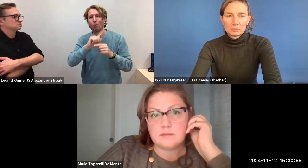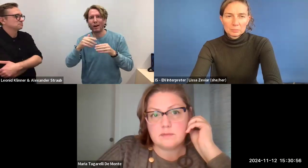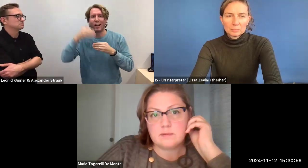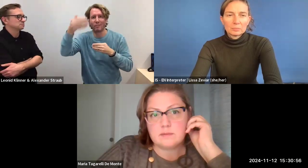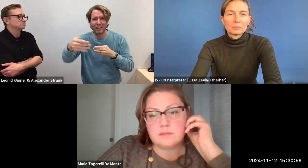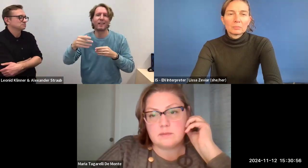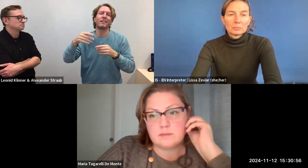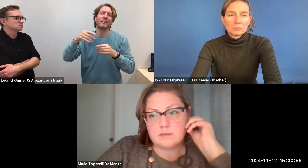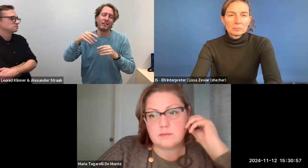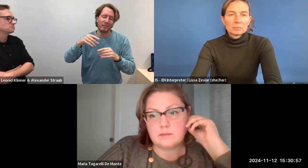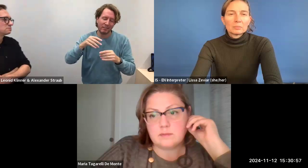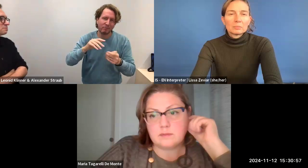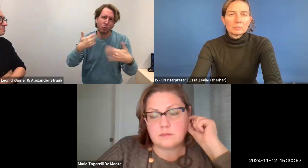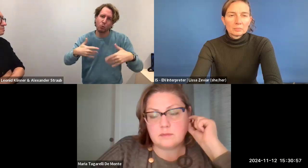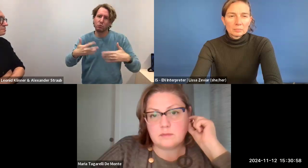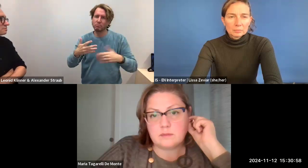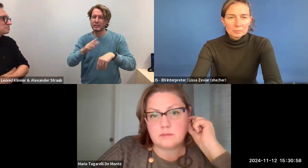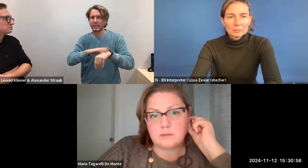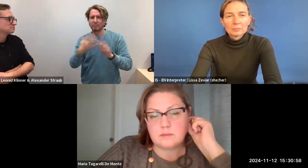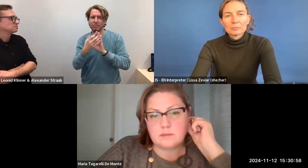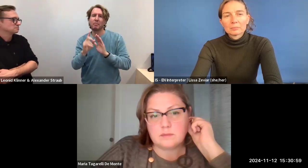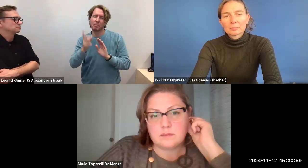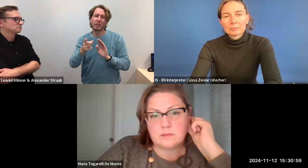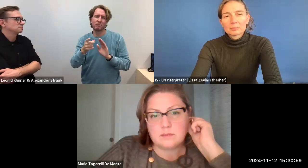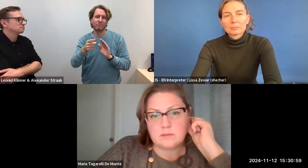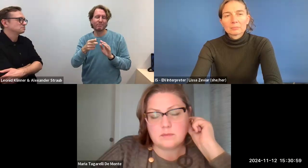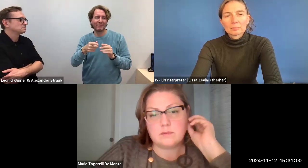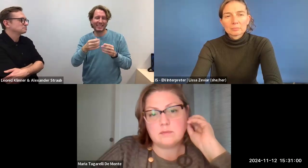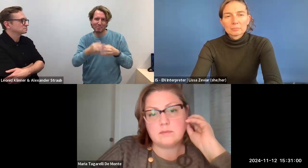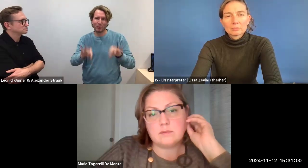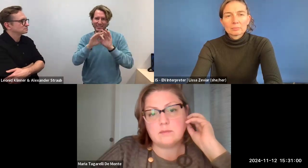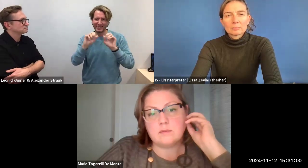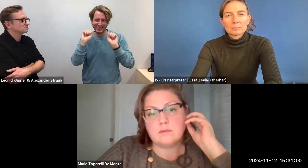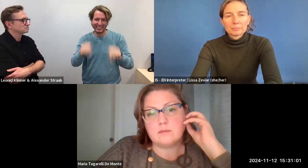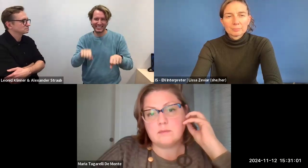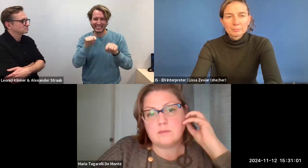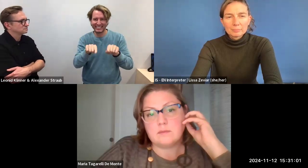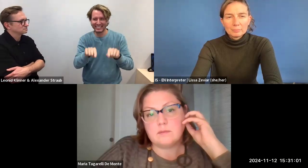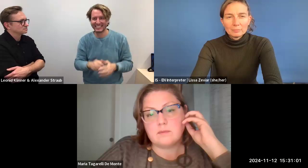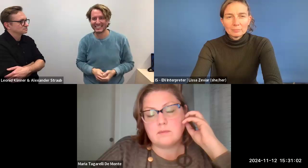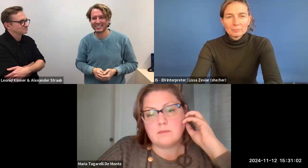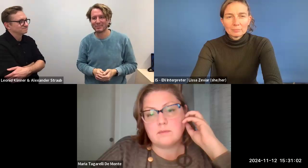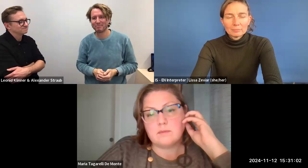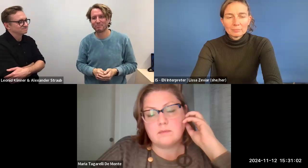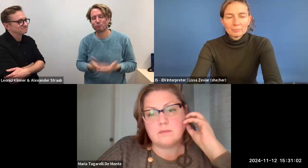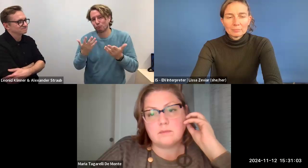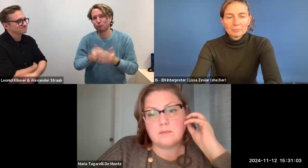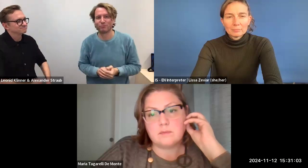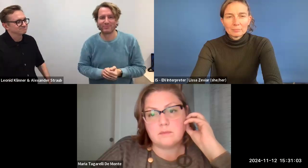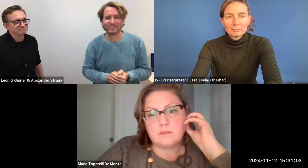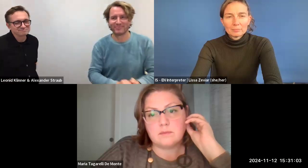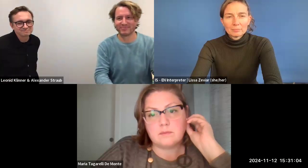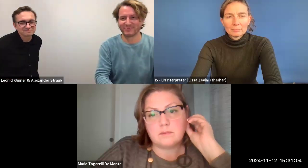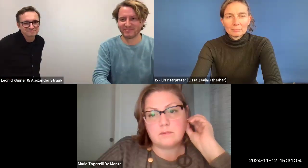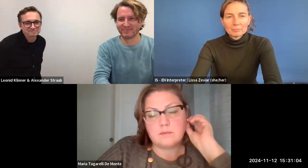correct things, it becomes even more time intensive because you're having to redo things that have already taken you quite a bit of time. So yes, that's an